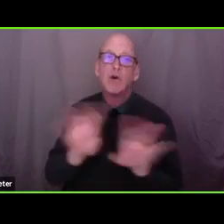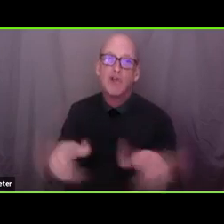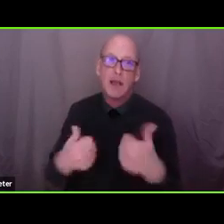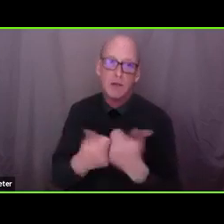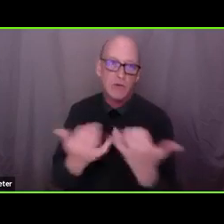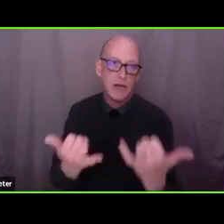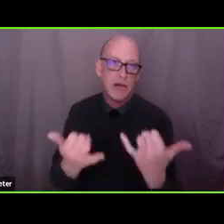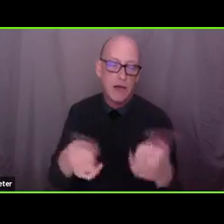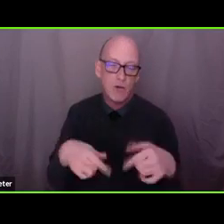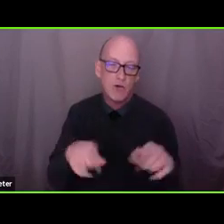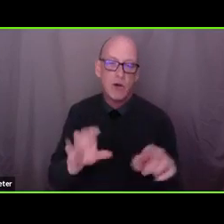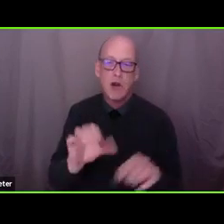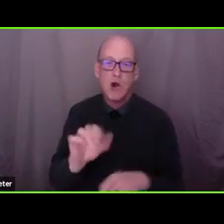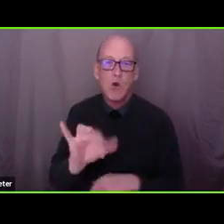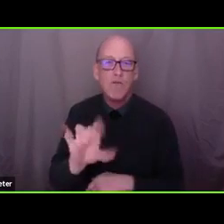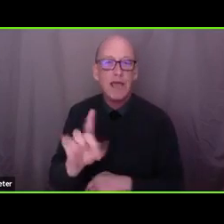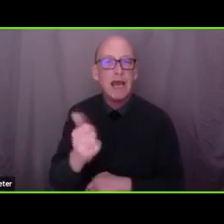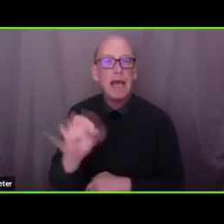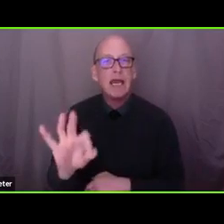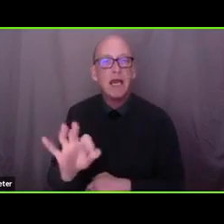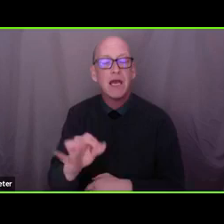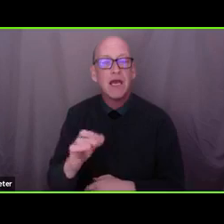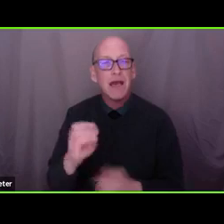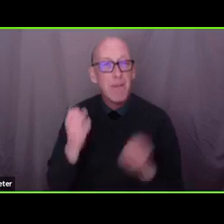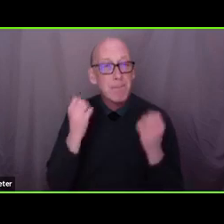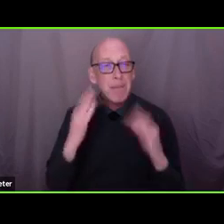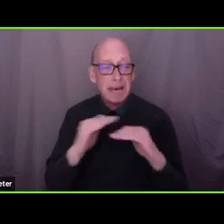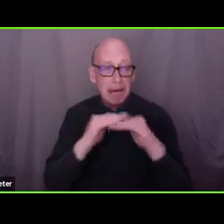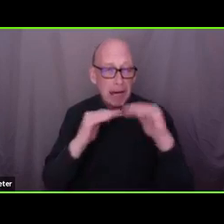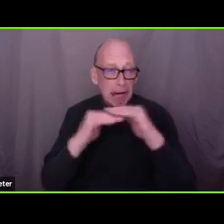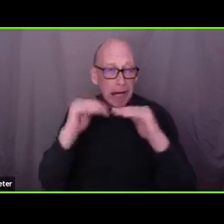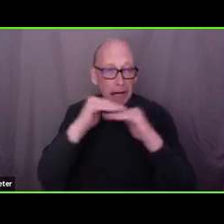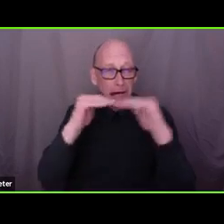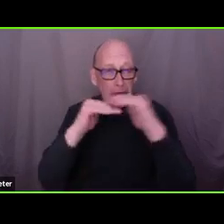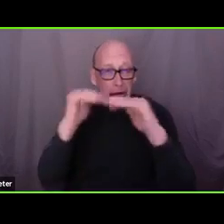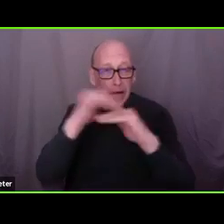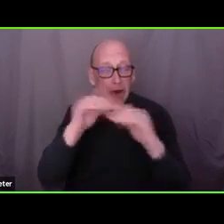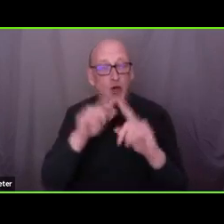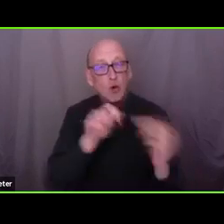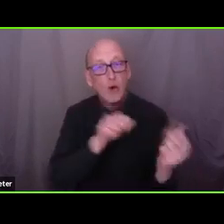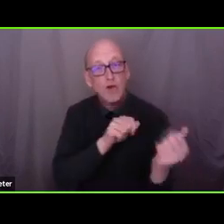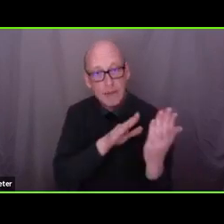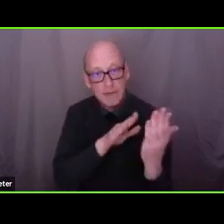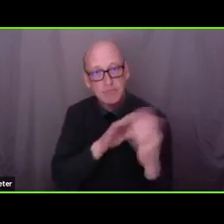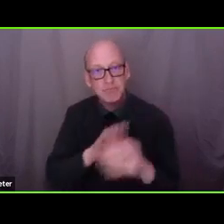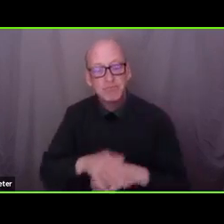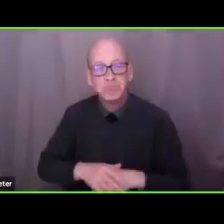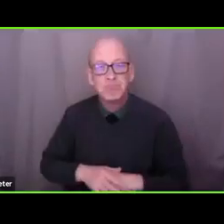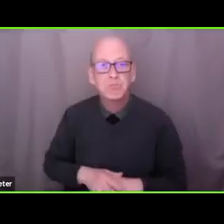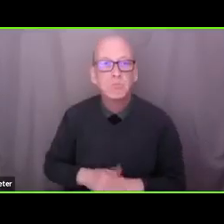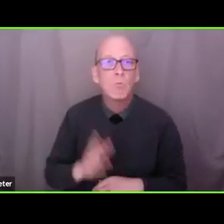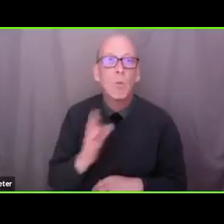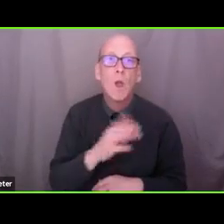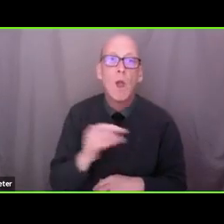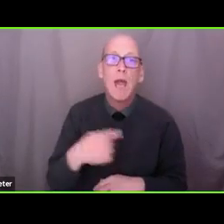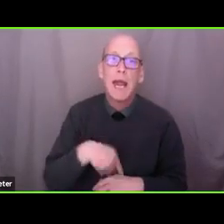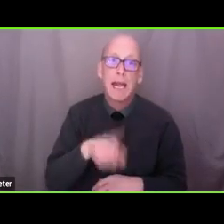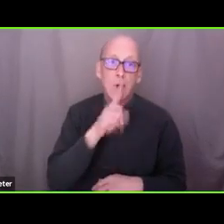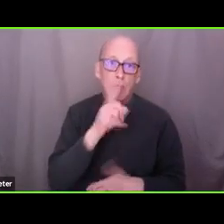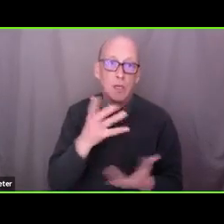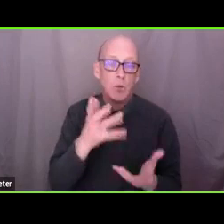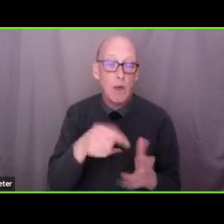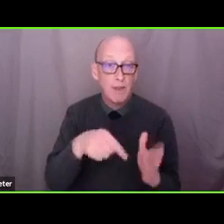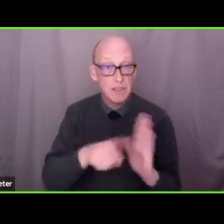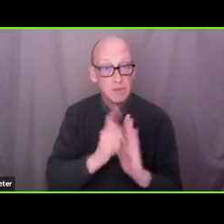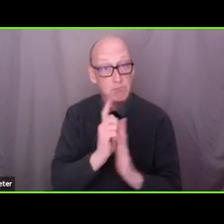the COVID-19, because we have so many different layers to address. And I really wanted this moment